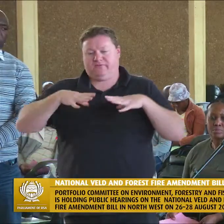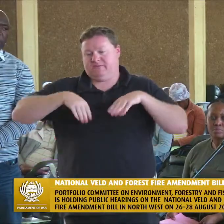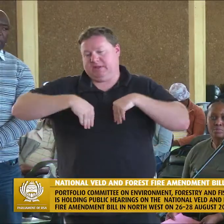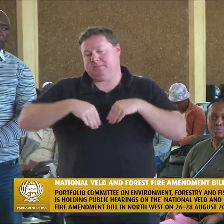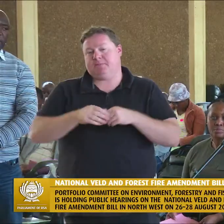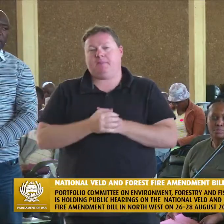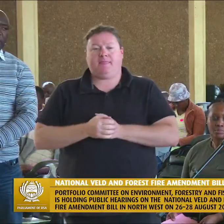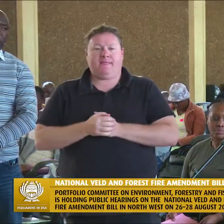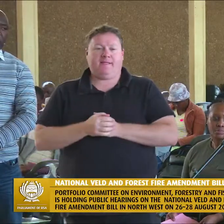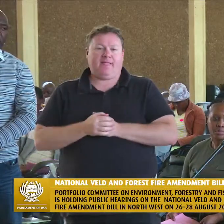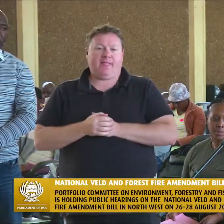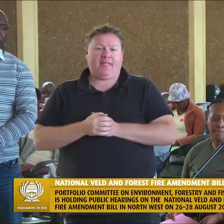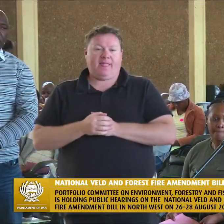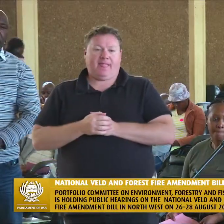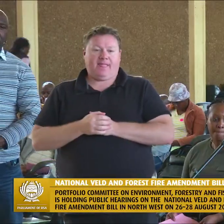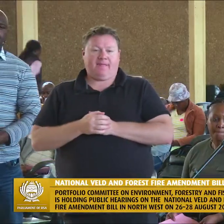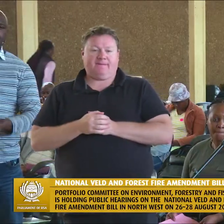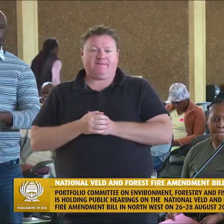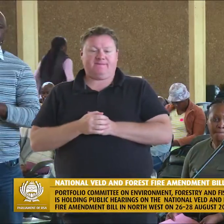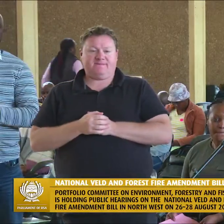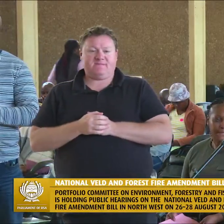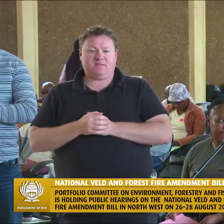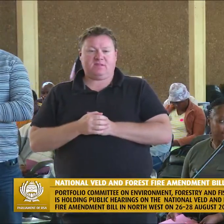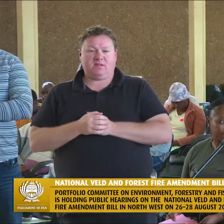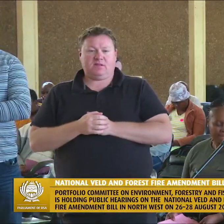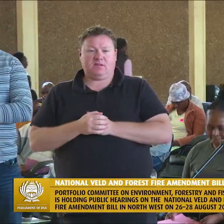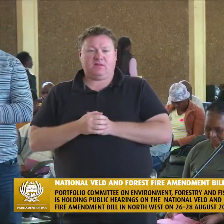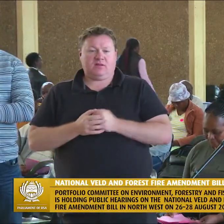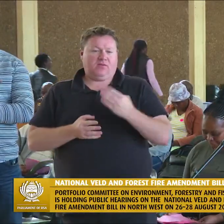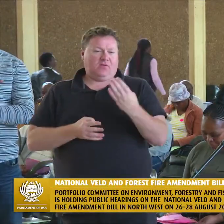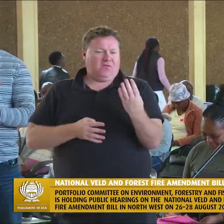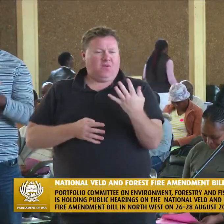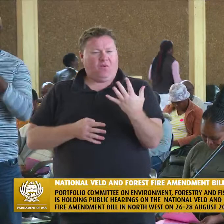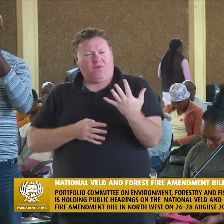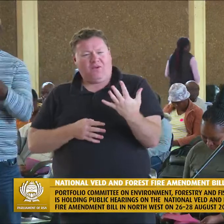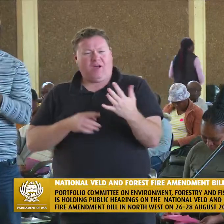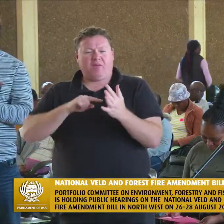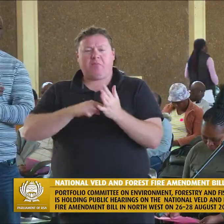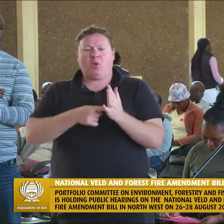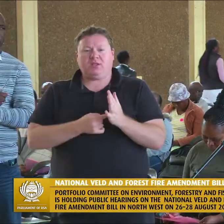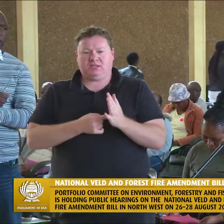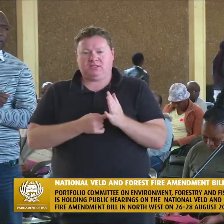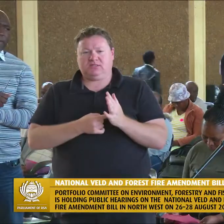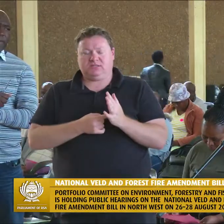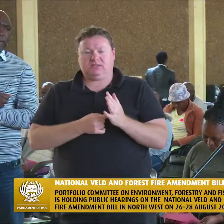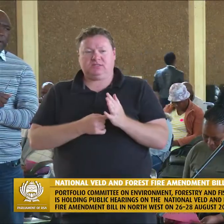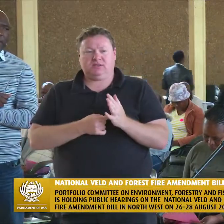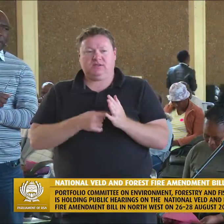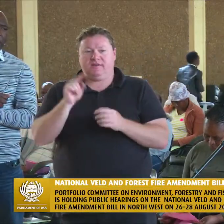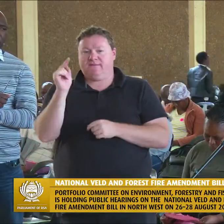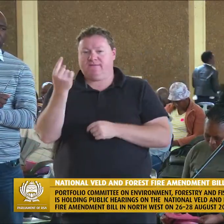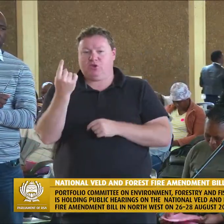but i think it's in uh there are four or five points the first one